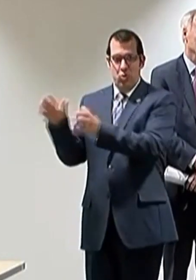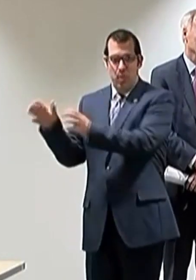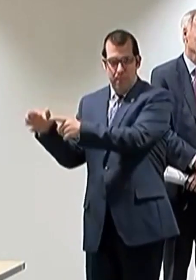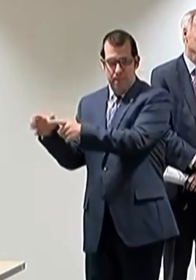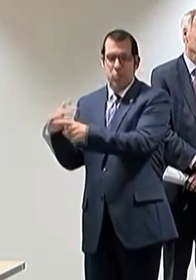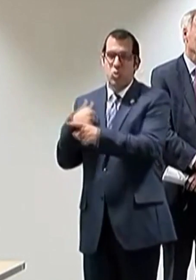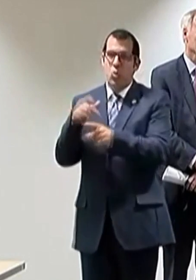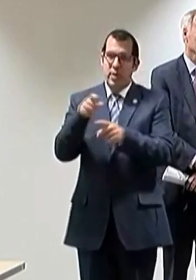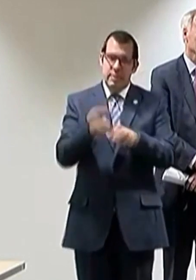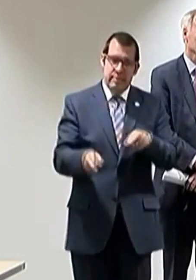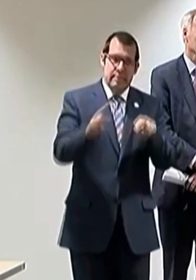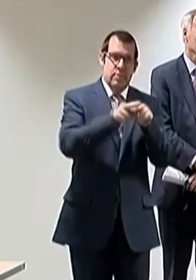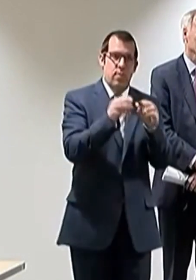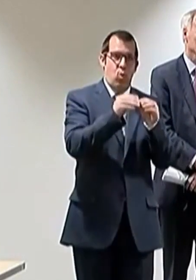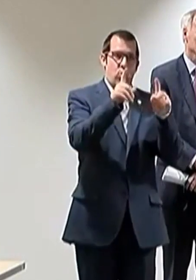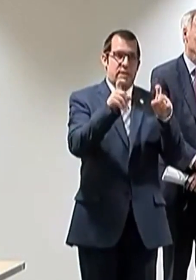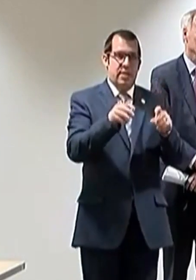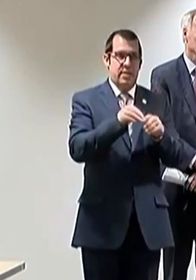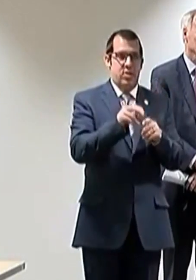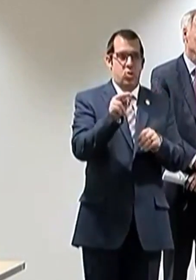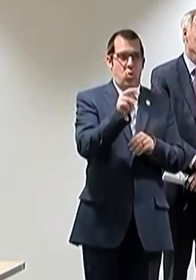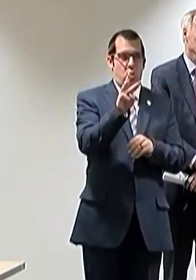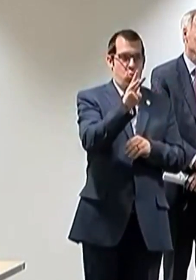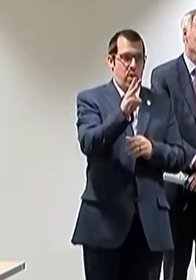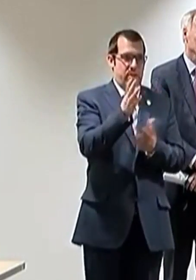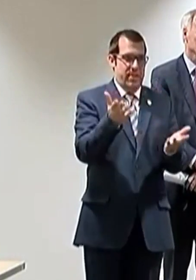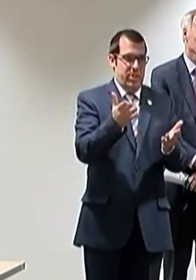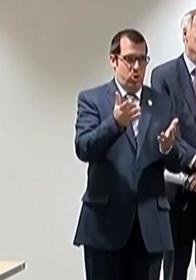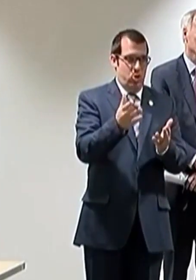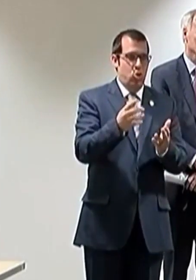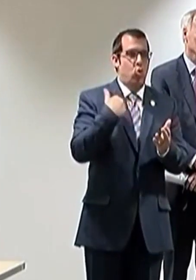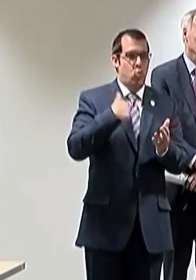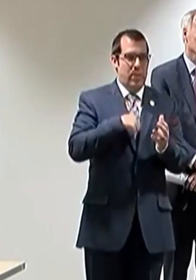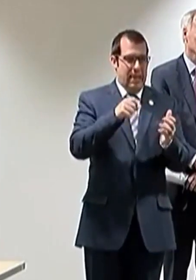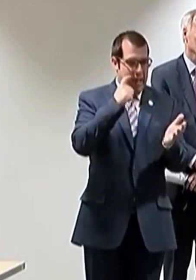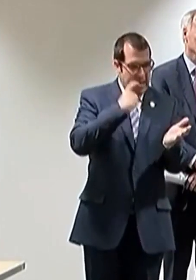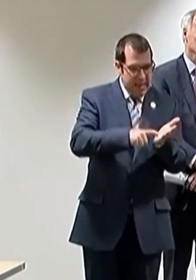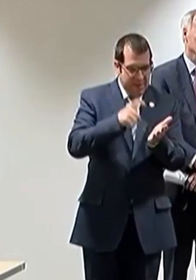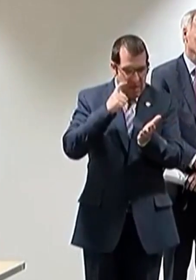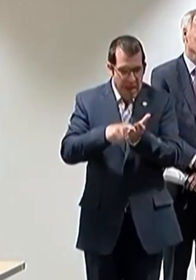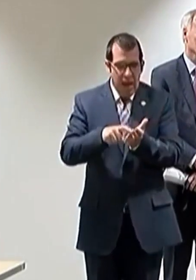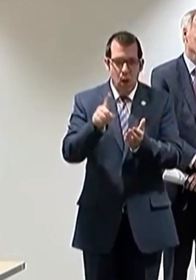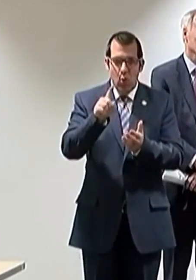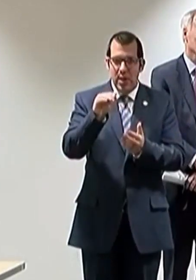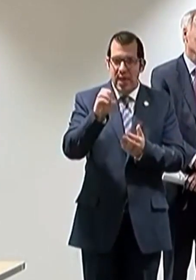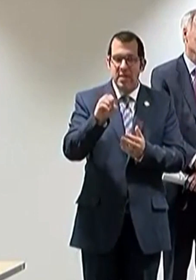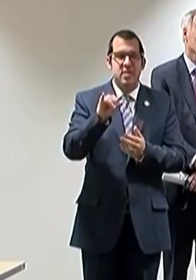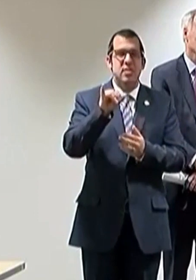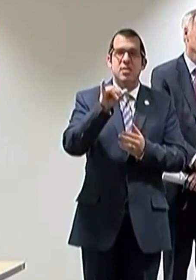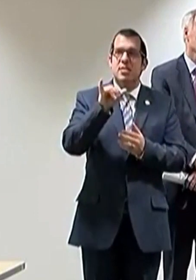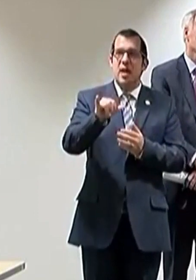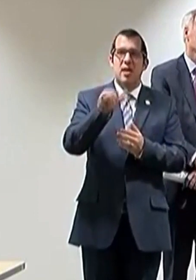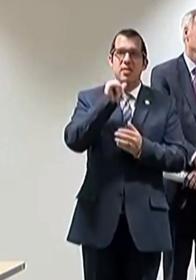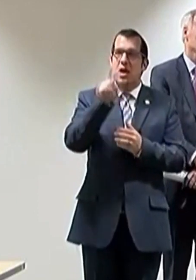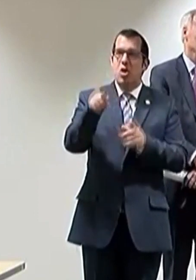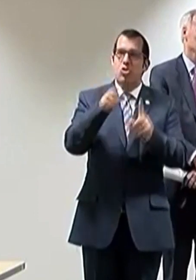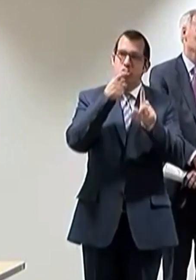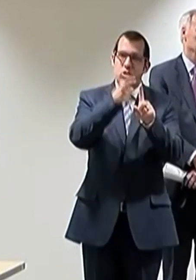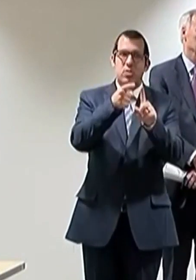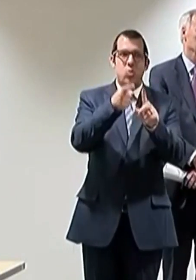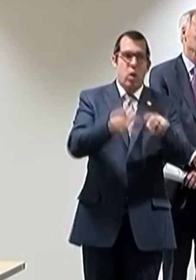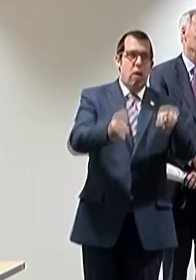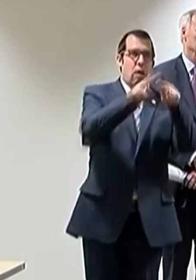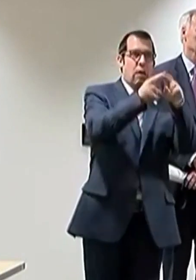even more testing in the northwest part of the state for us to identify those cases. And the point is not just to drive up numbers, but